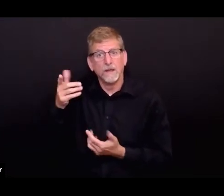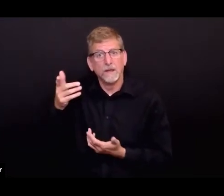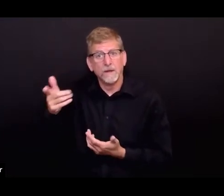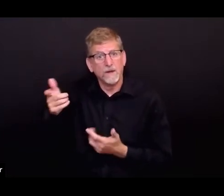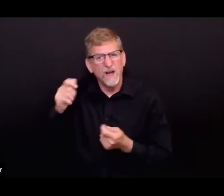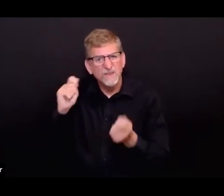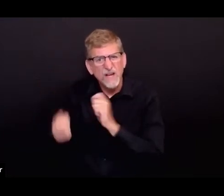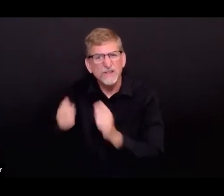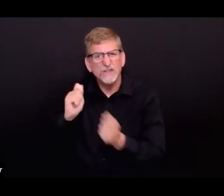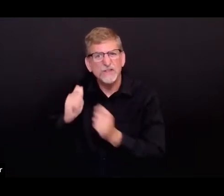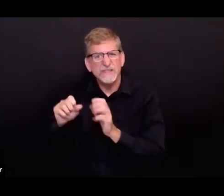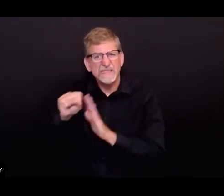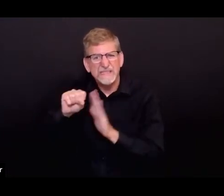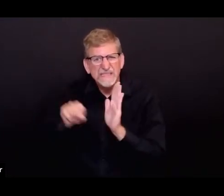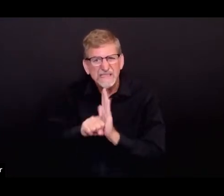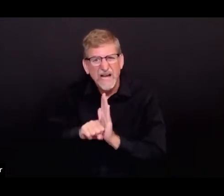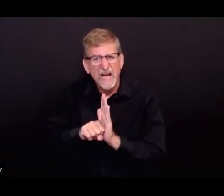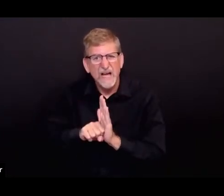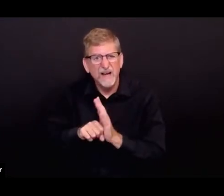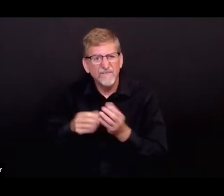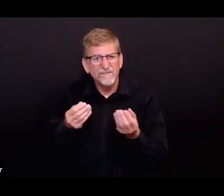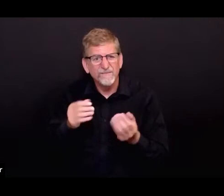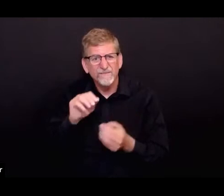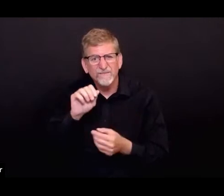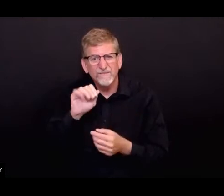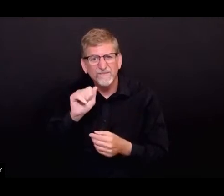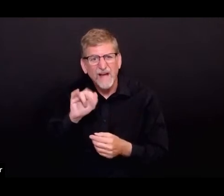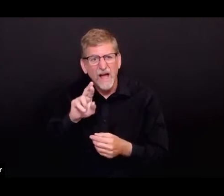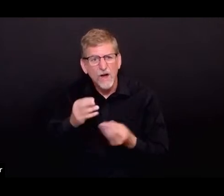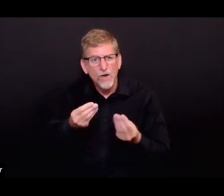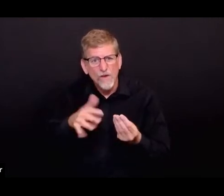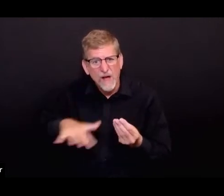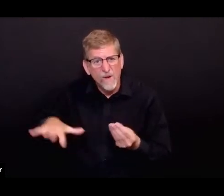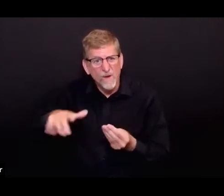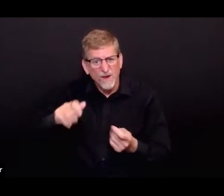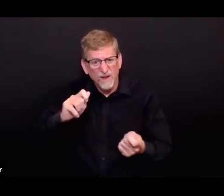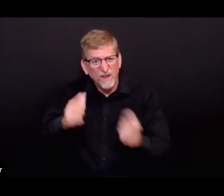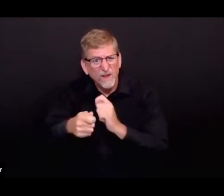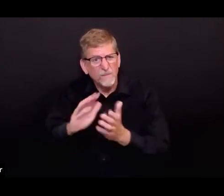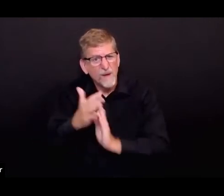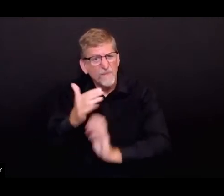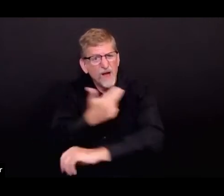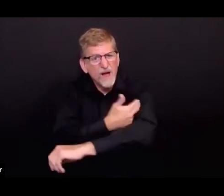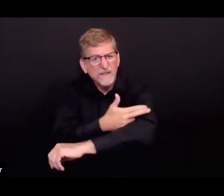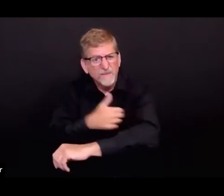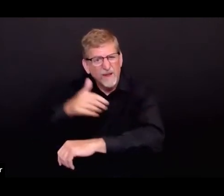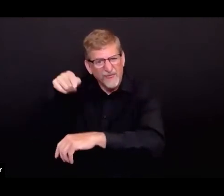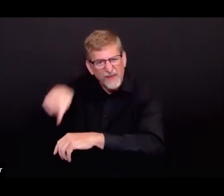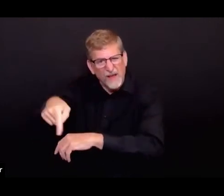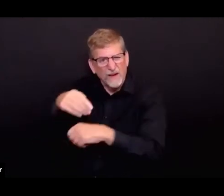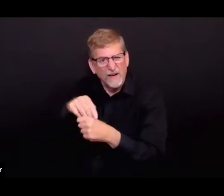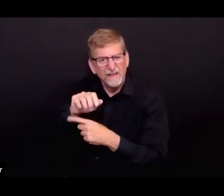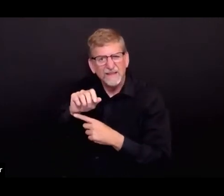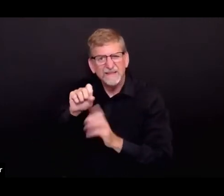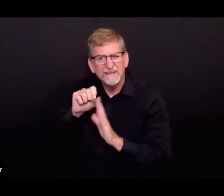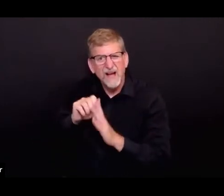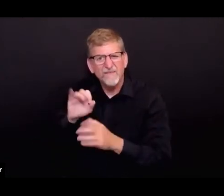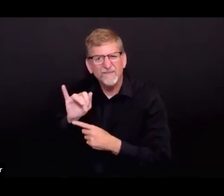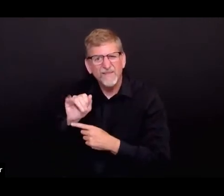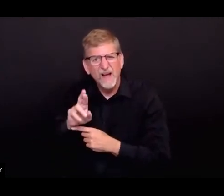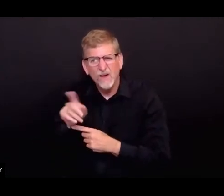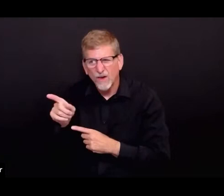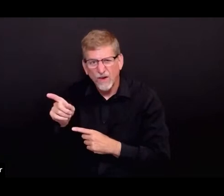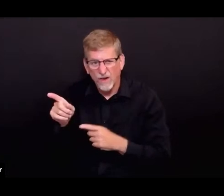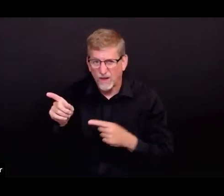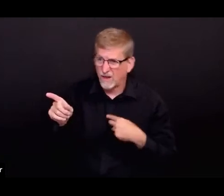tellers here. It's scientists and it's numbers. And this issue of what will happen and what will happen, with